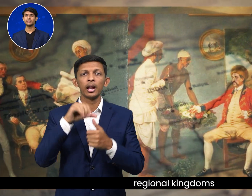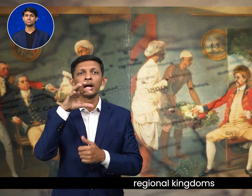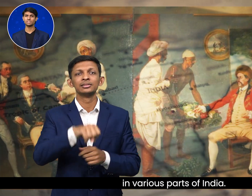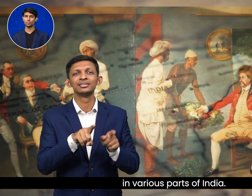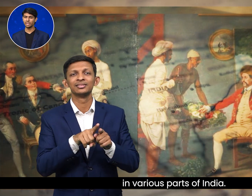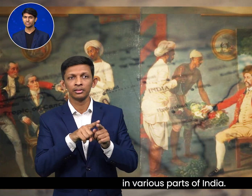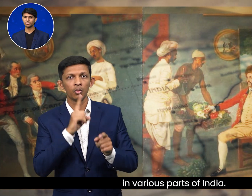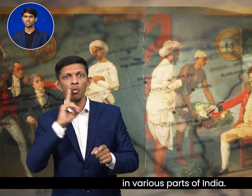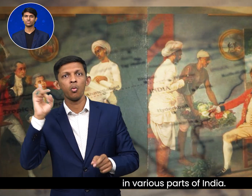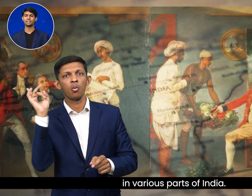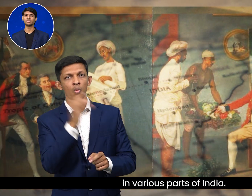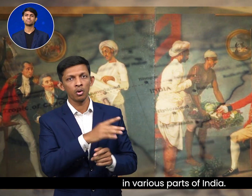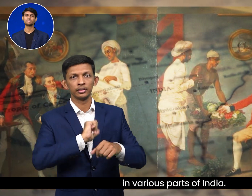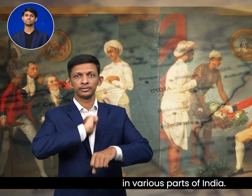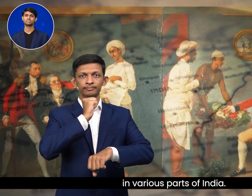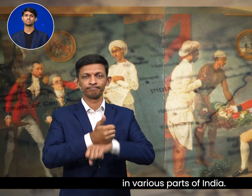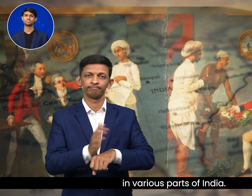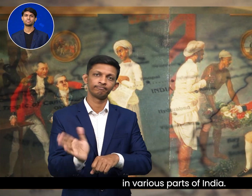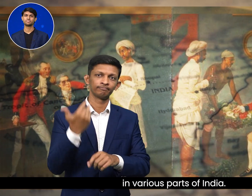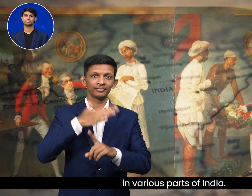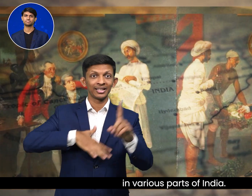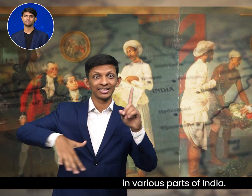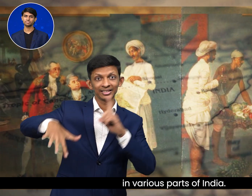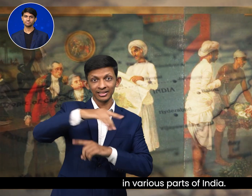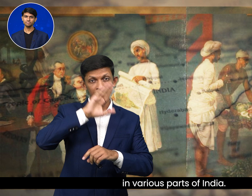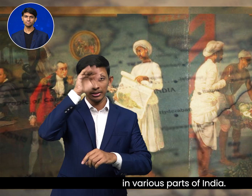regional kingdoms in various parts of India.